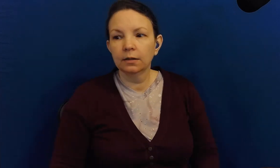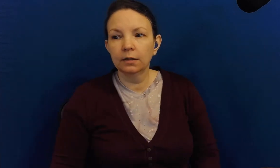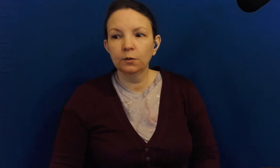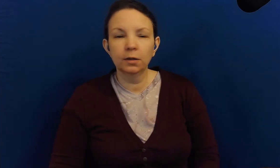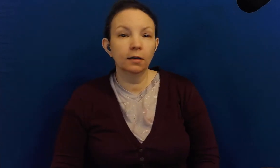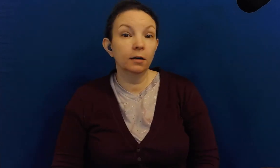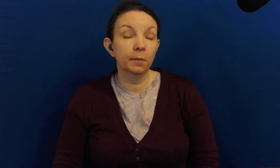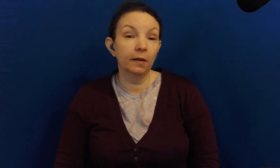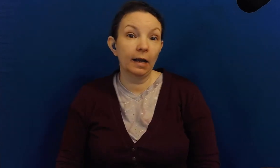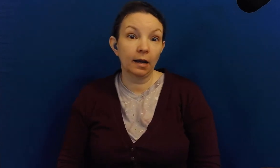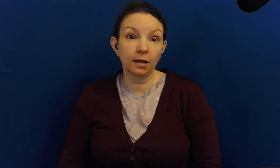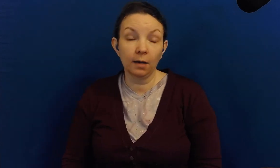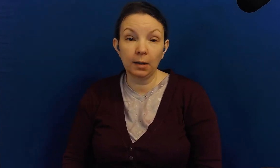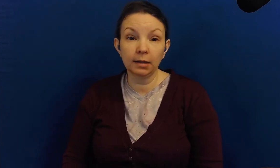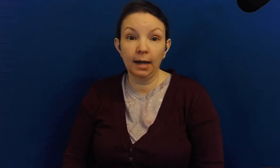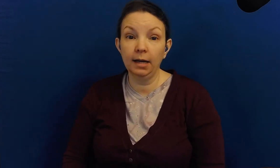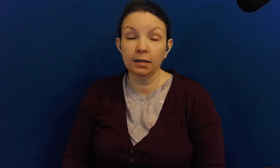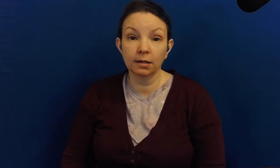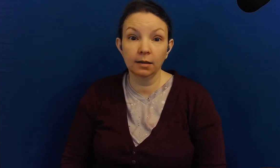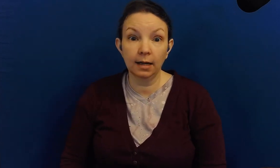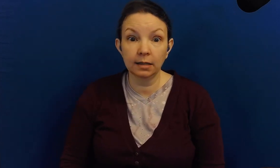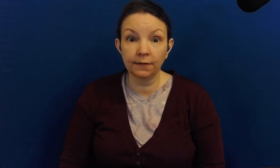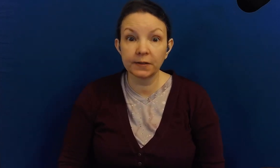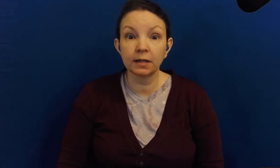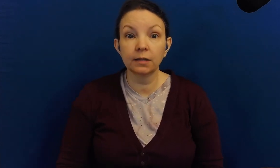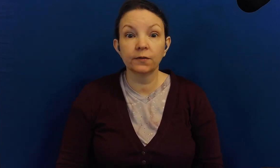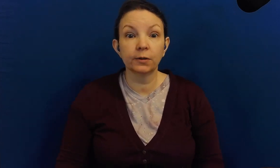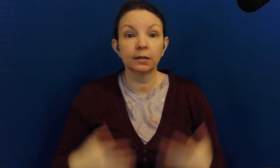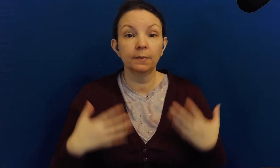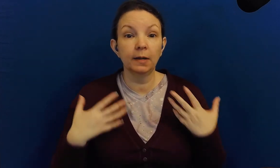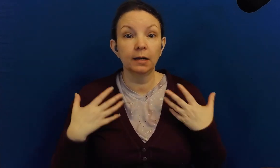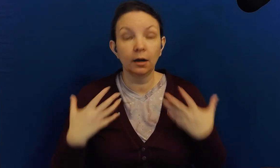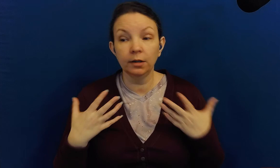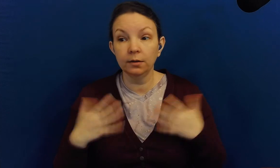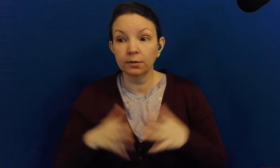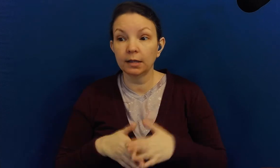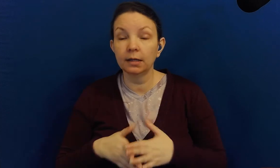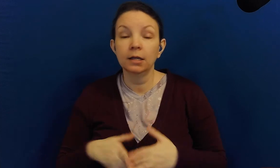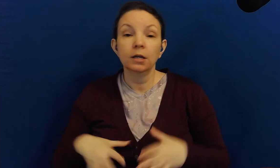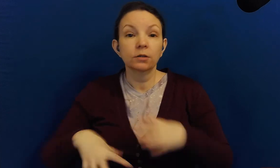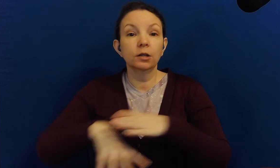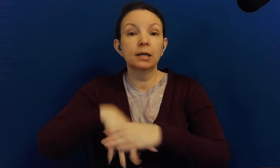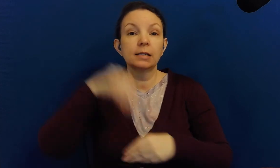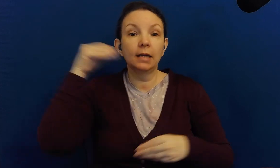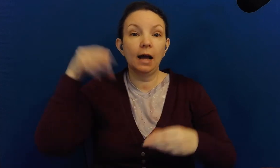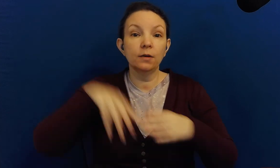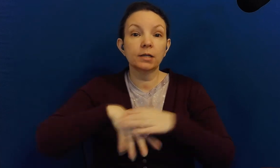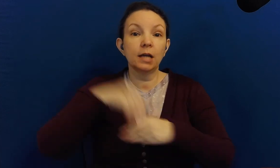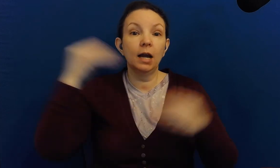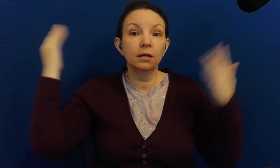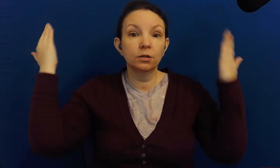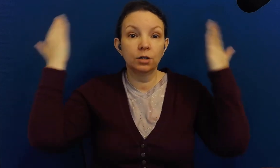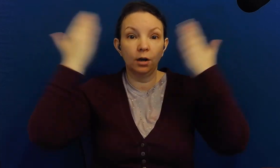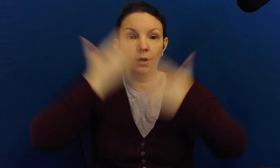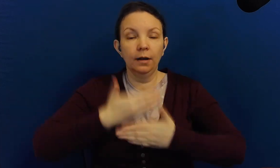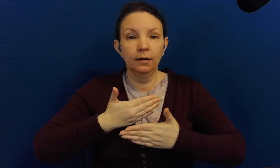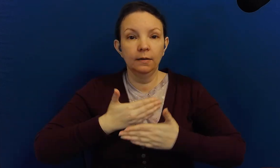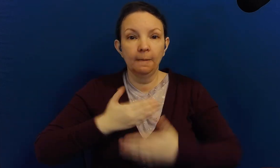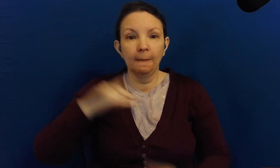a little bit like I talked about. Light has a lot of different signs for it depending on how you're using it. So you're going to say outside is dark, but